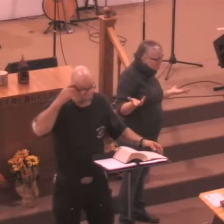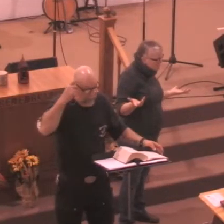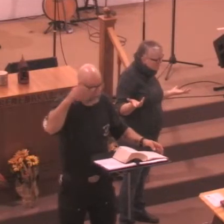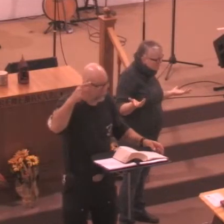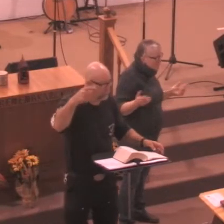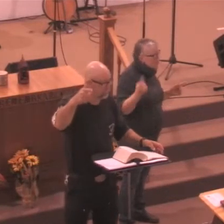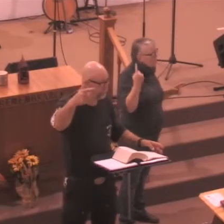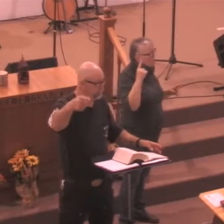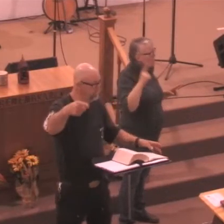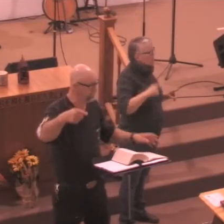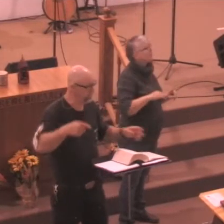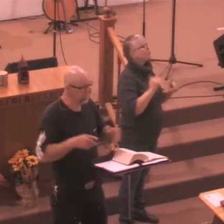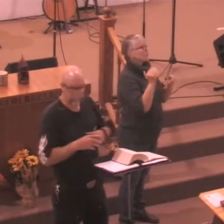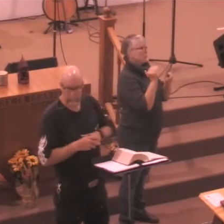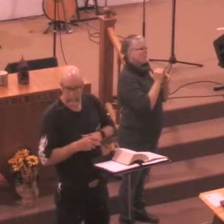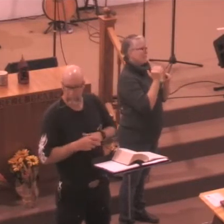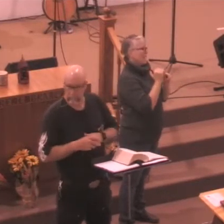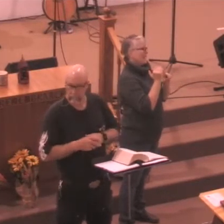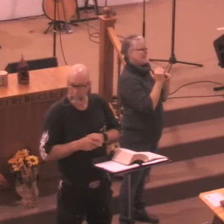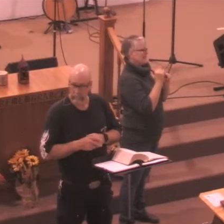It's a reminder.